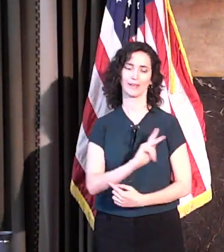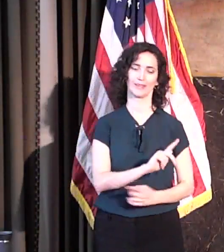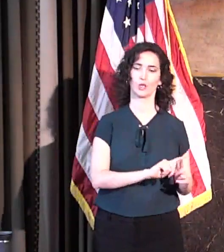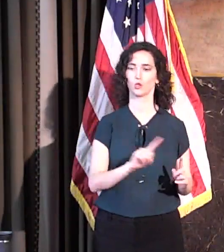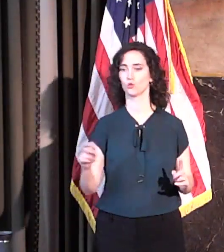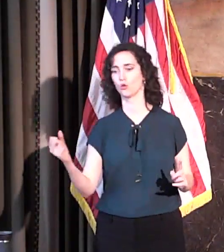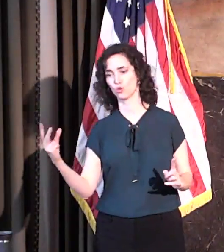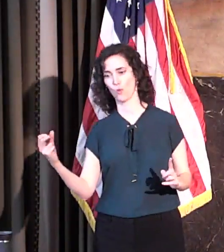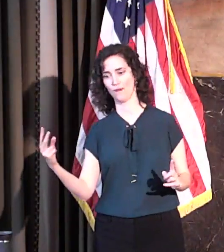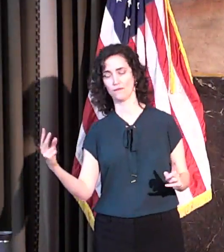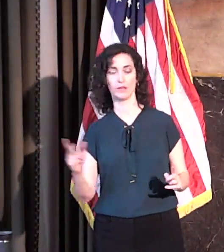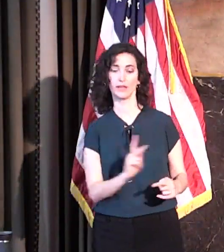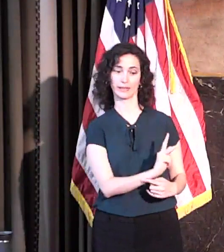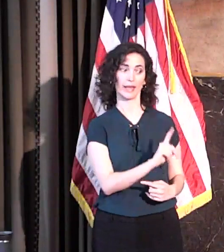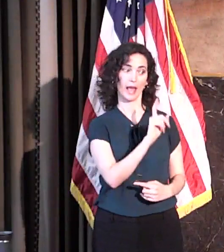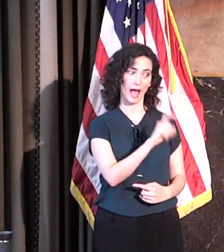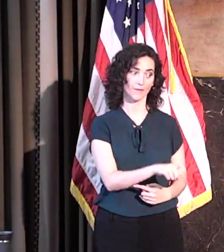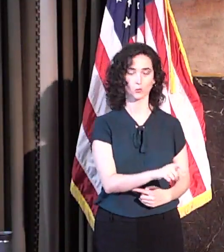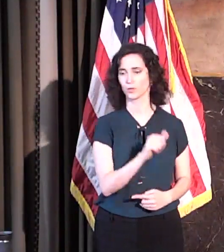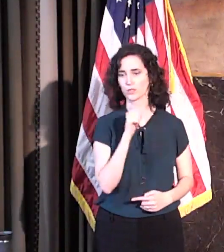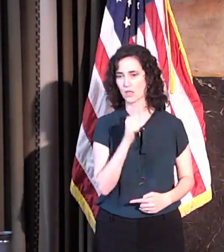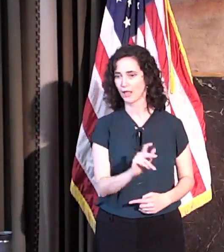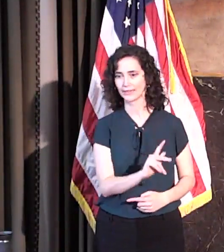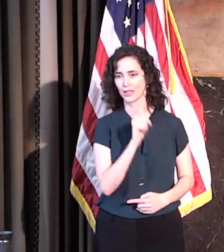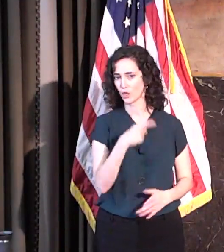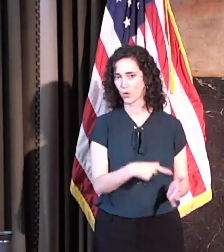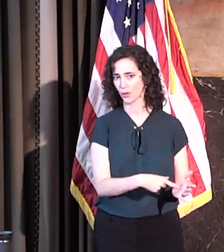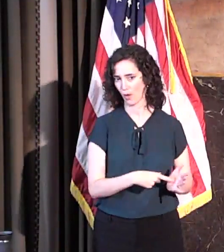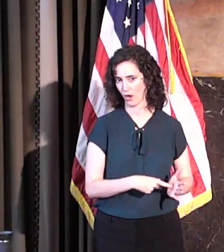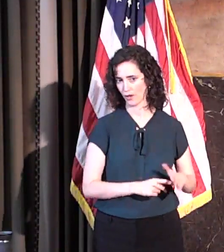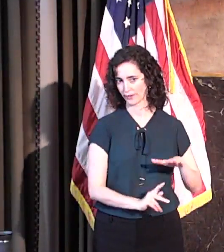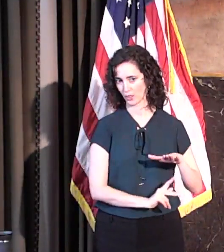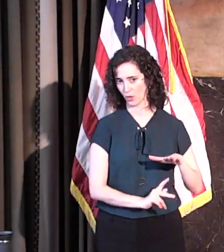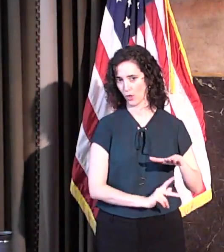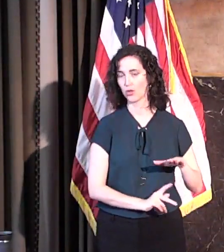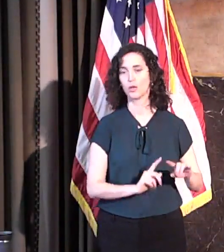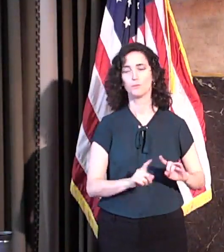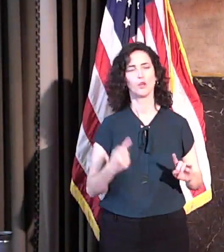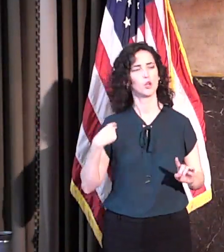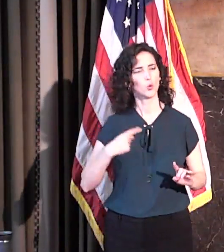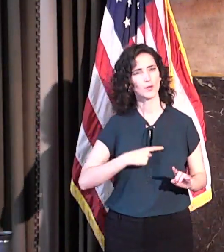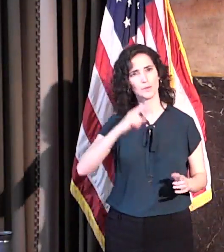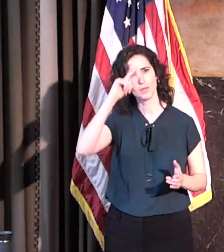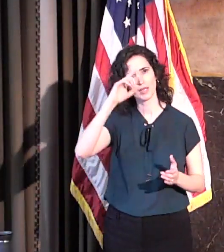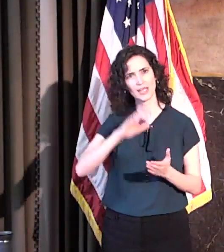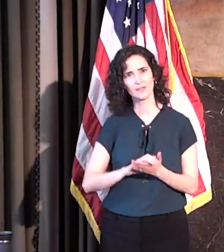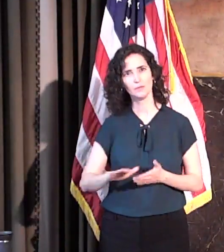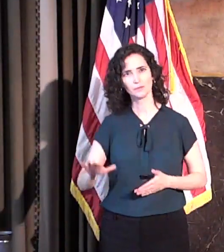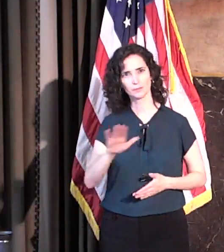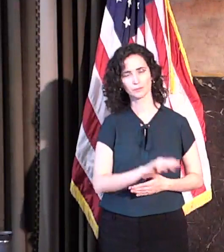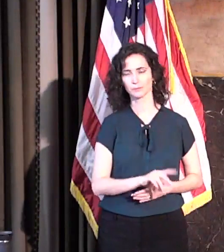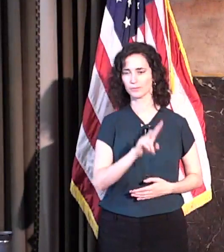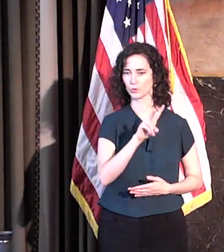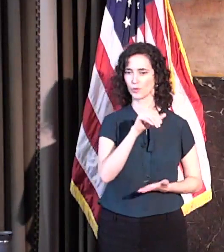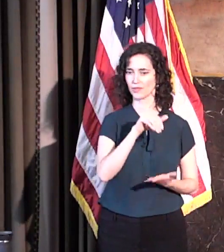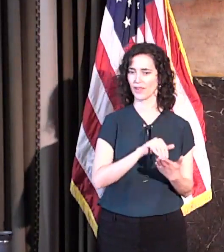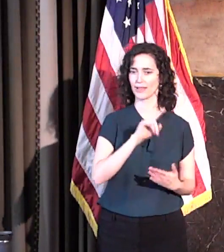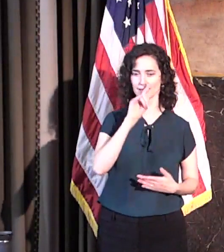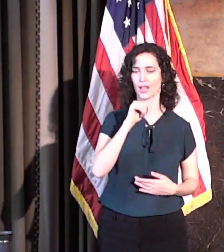assume K is mandatory. Well, it's not. But we believe it's only about 2,000 kids who are not in